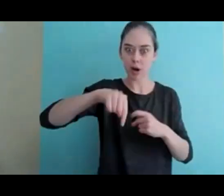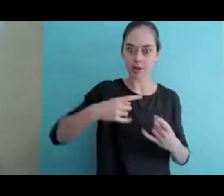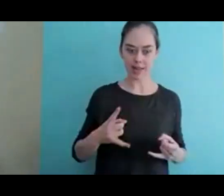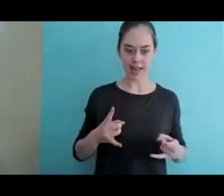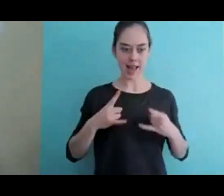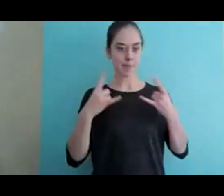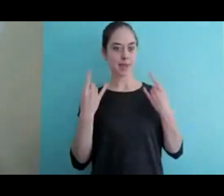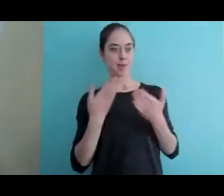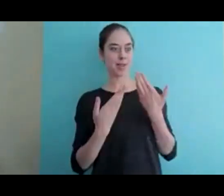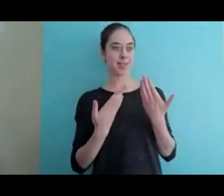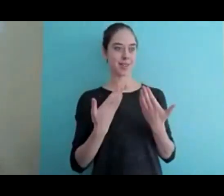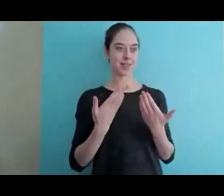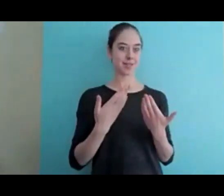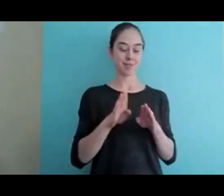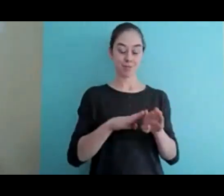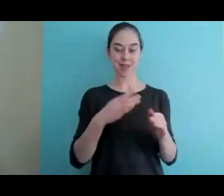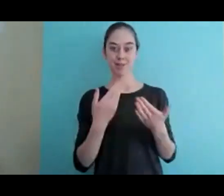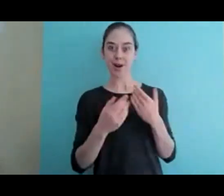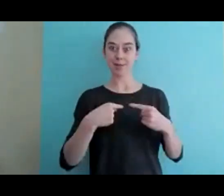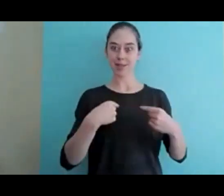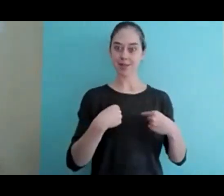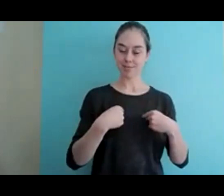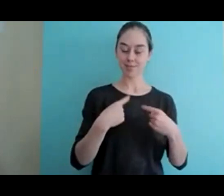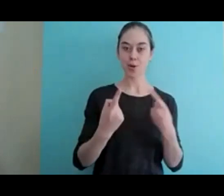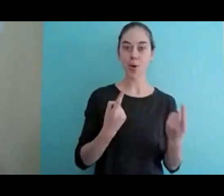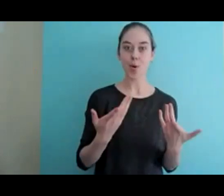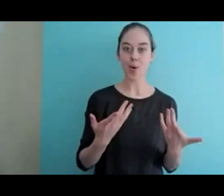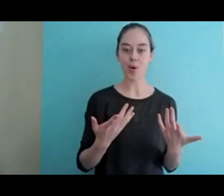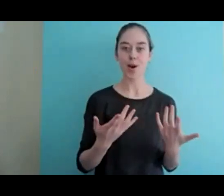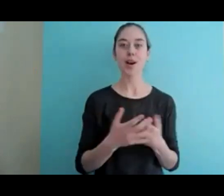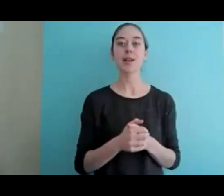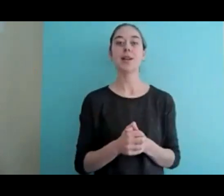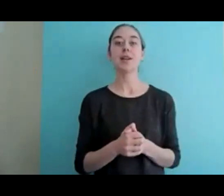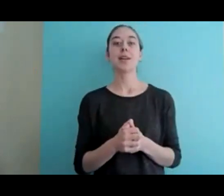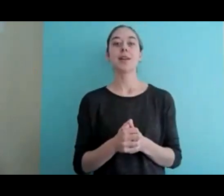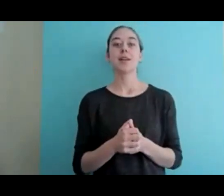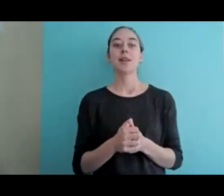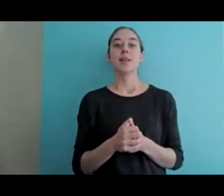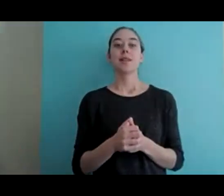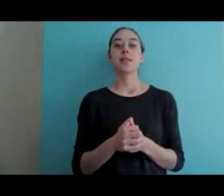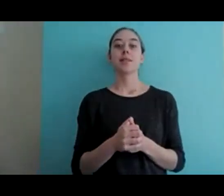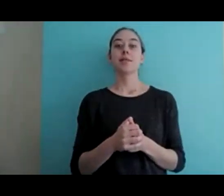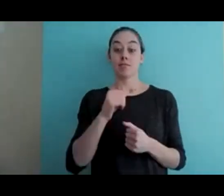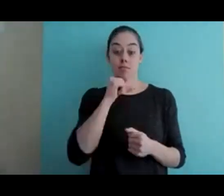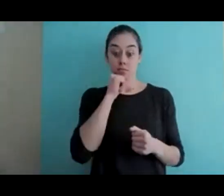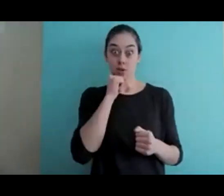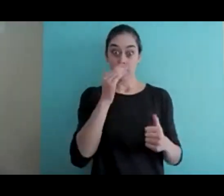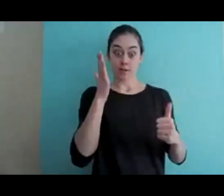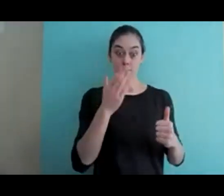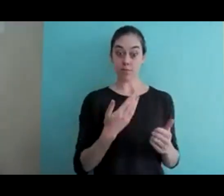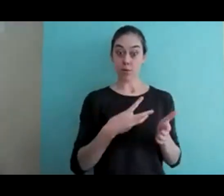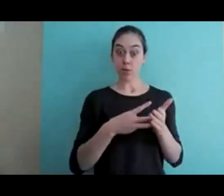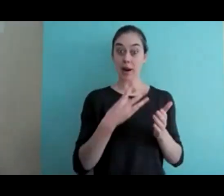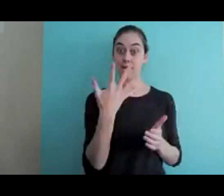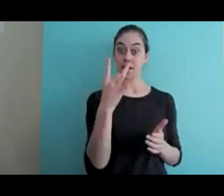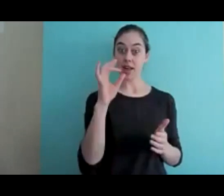our performance and what we've done. And not only do we stop there, then we keep